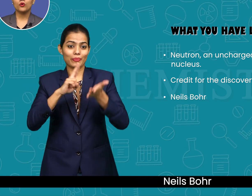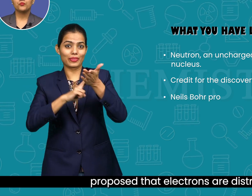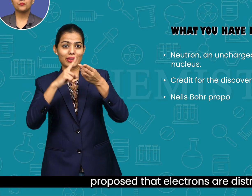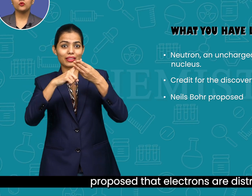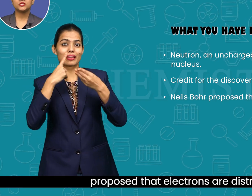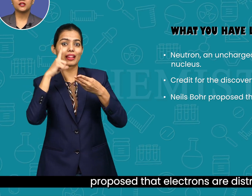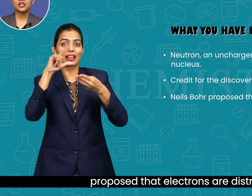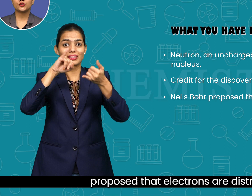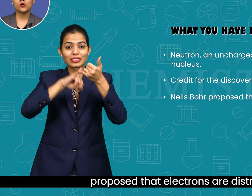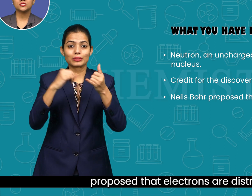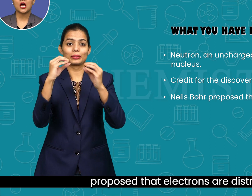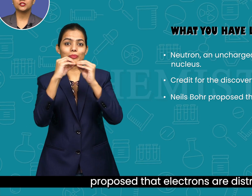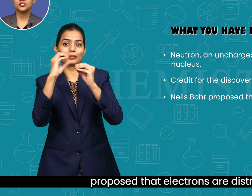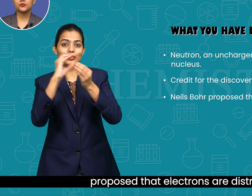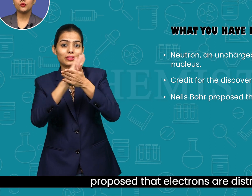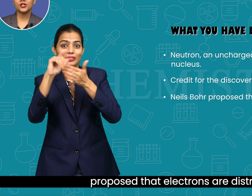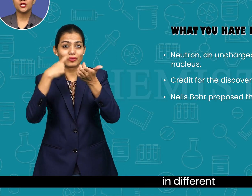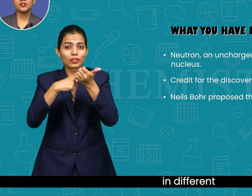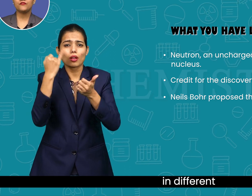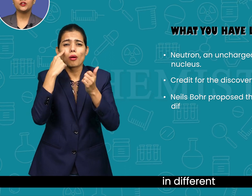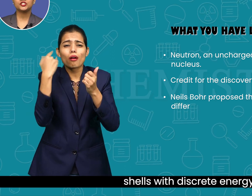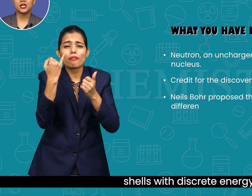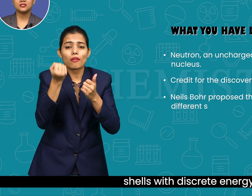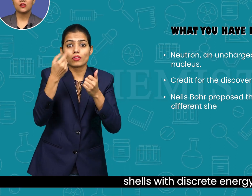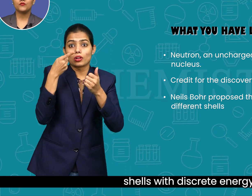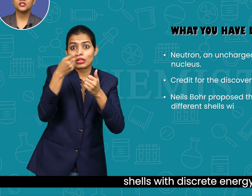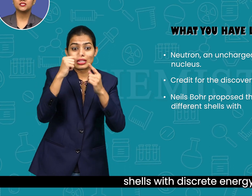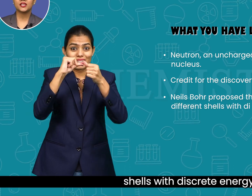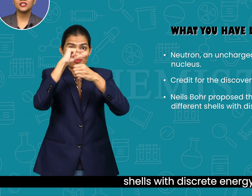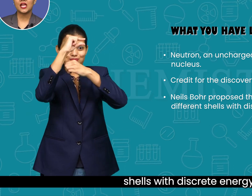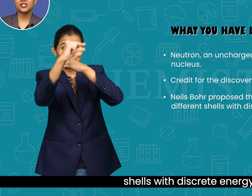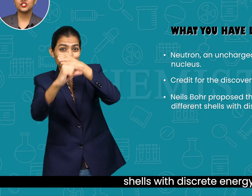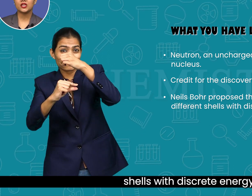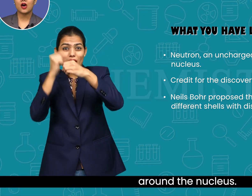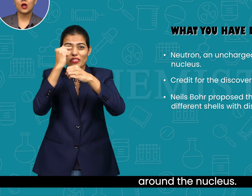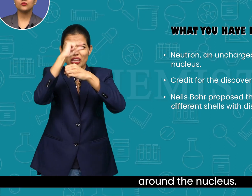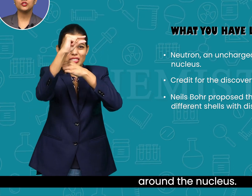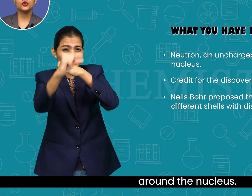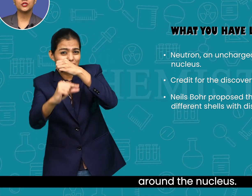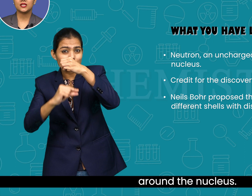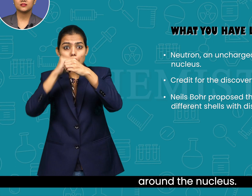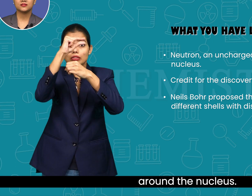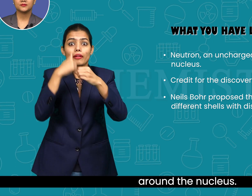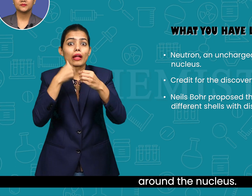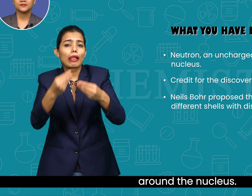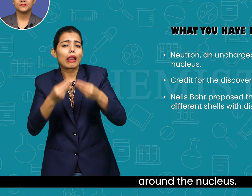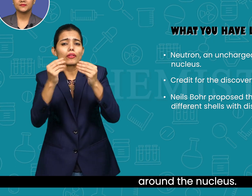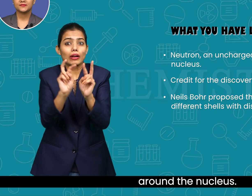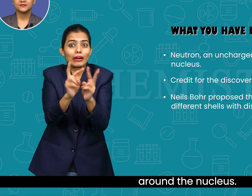Niels Bohr proposed that electrons are distributed in different shells with discrete energy around the